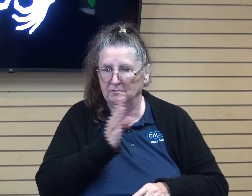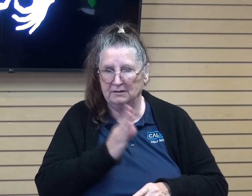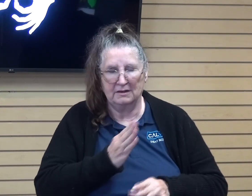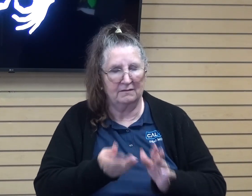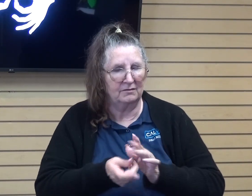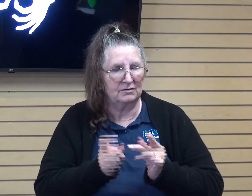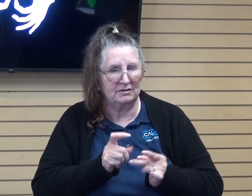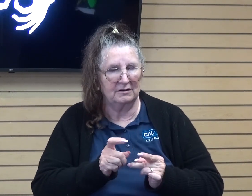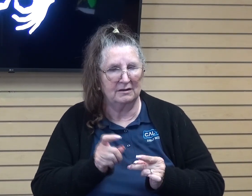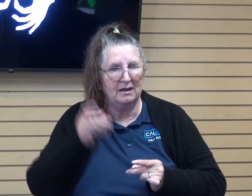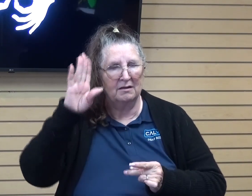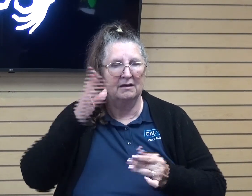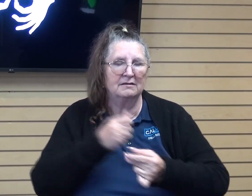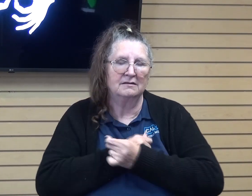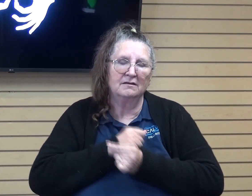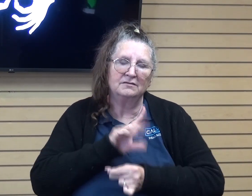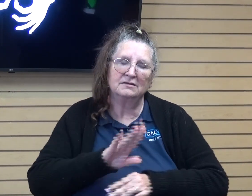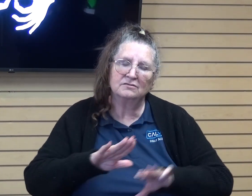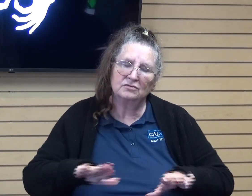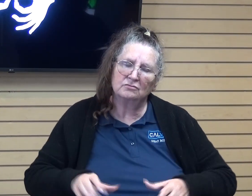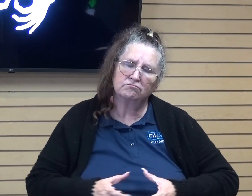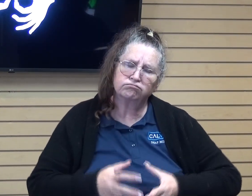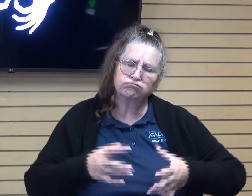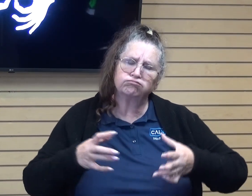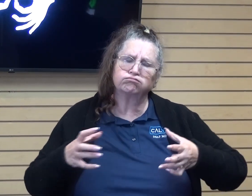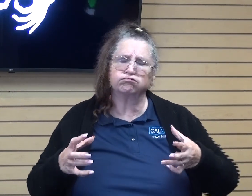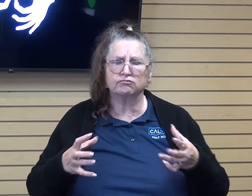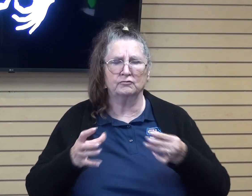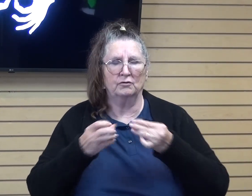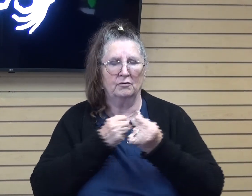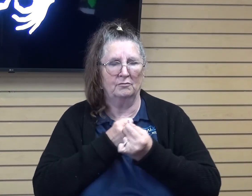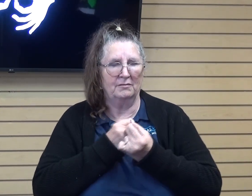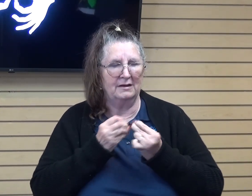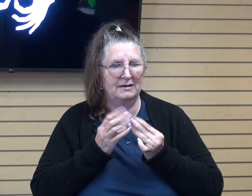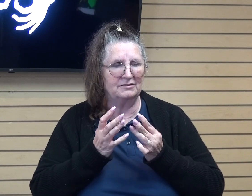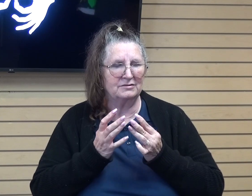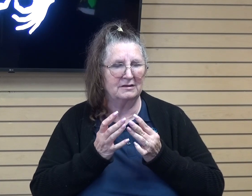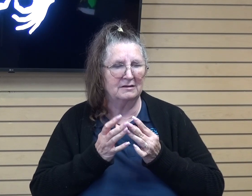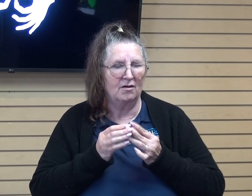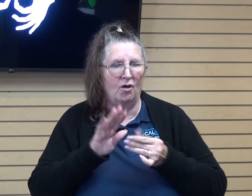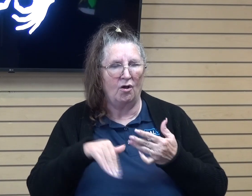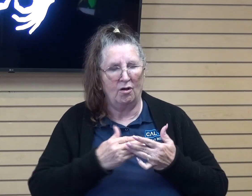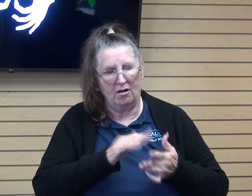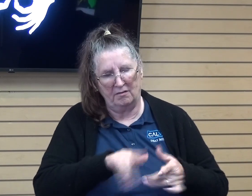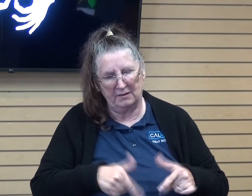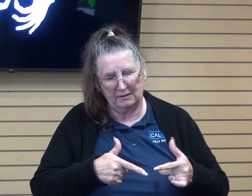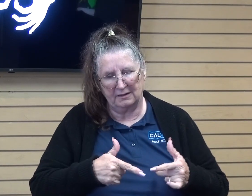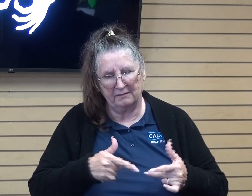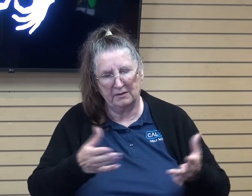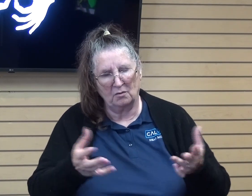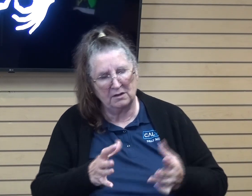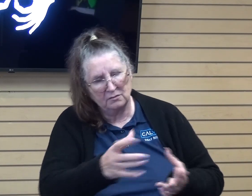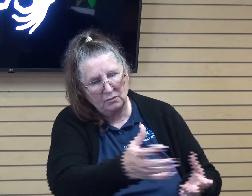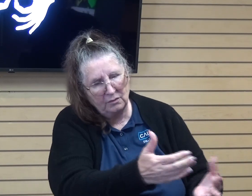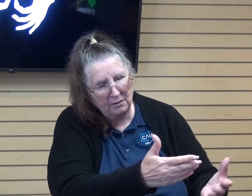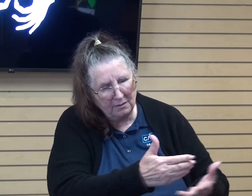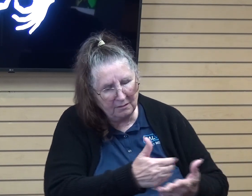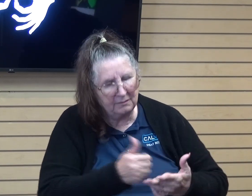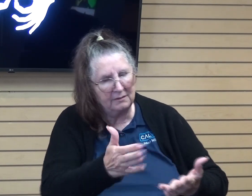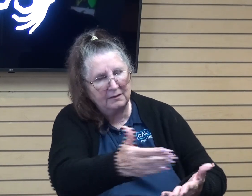so much. He spends basically their whole lifetimes trying to get them back while they're, he's